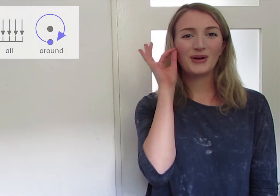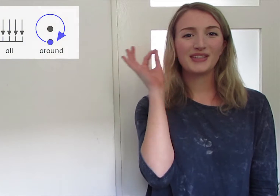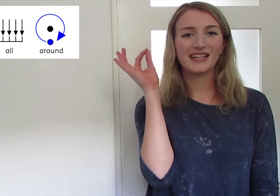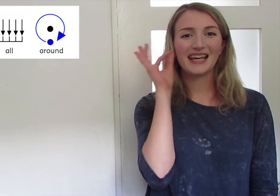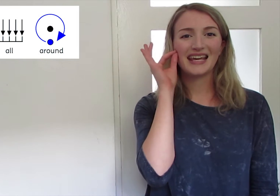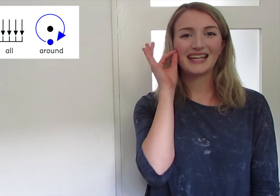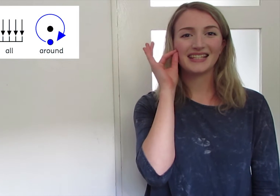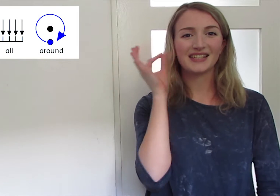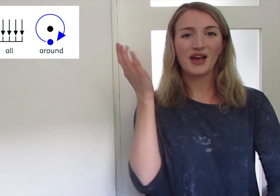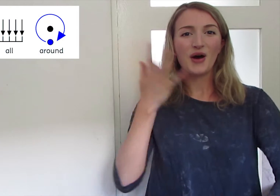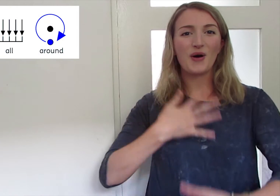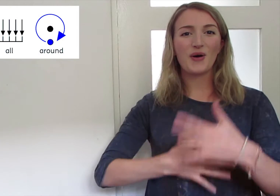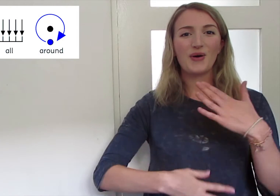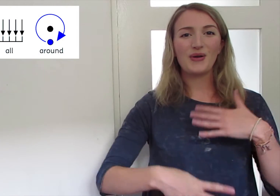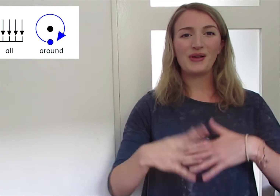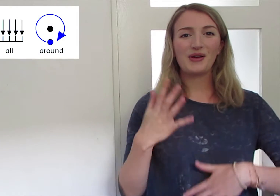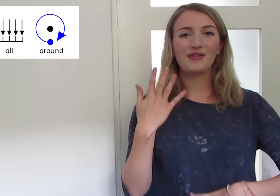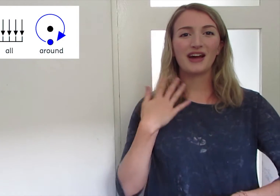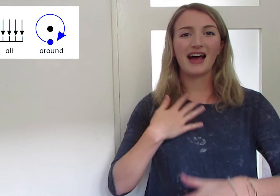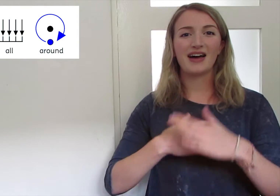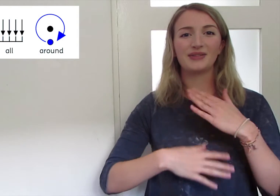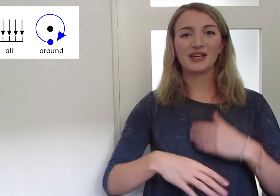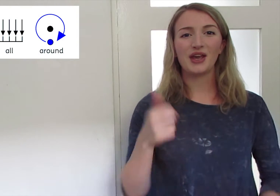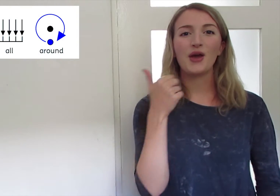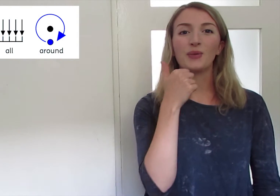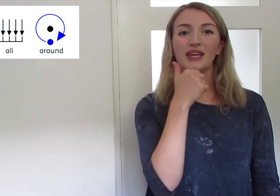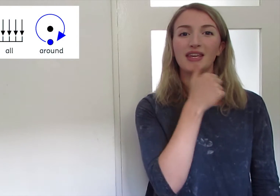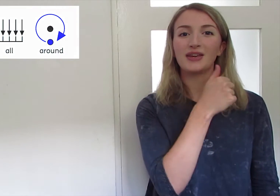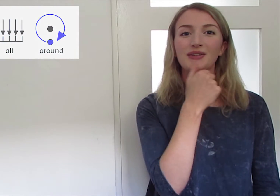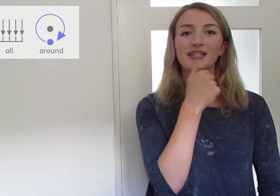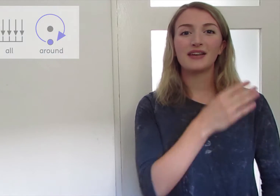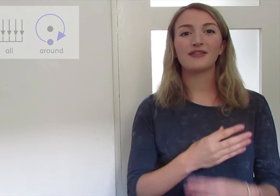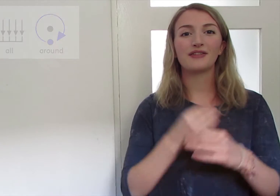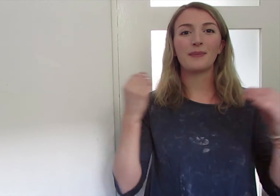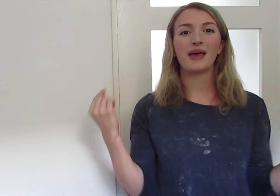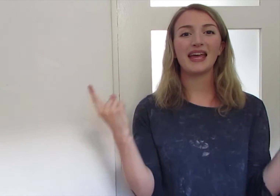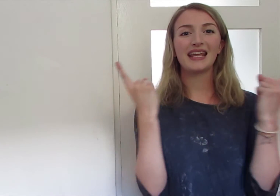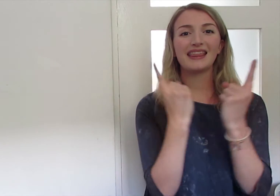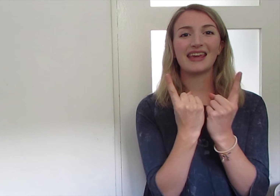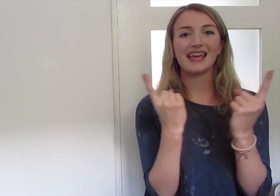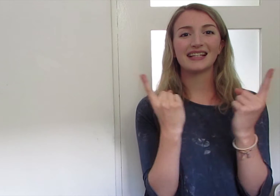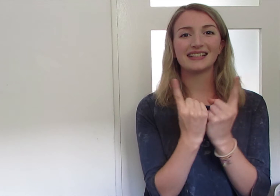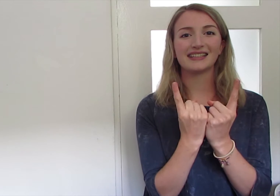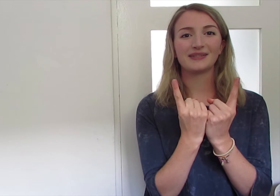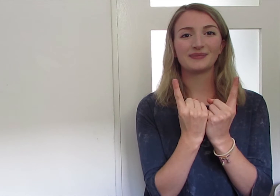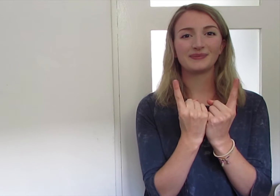Water is all around, we use it for many things.